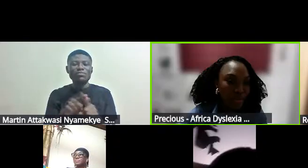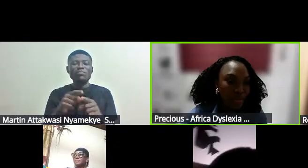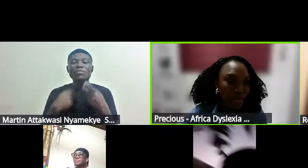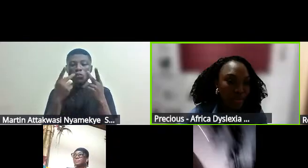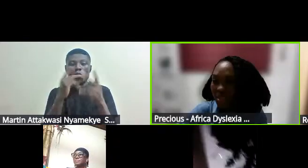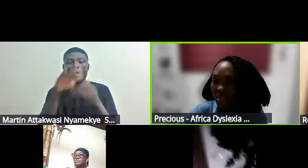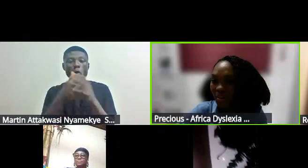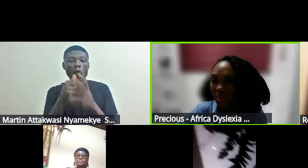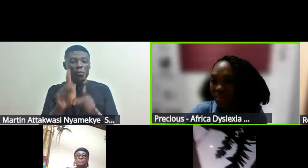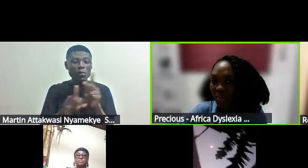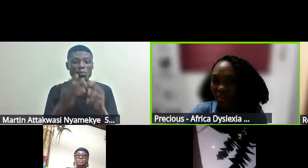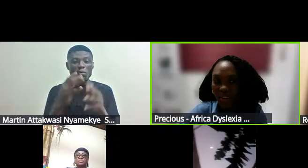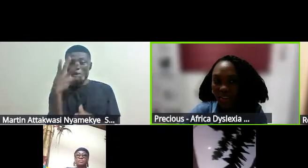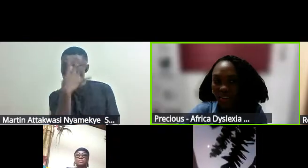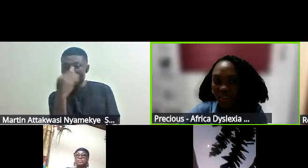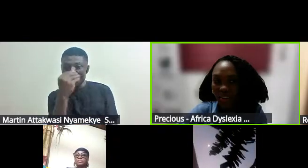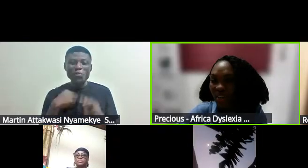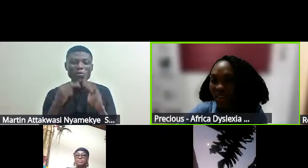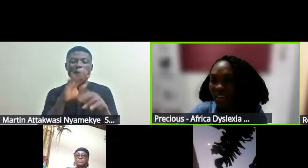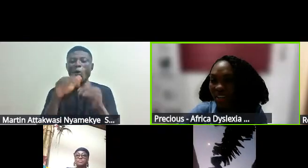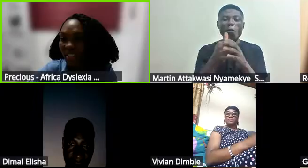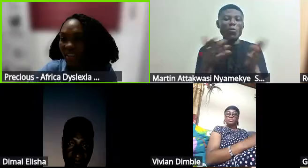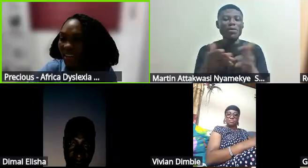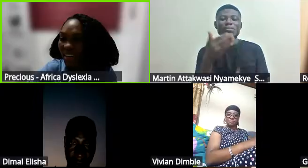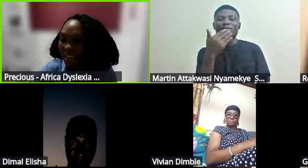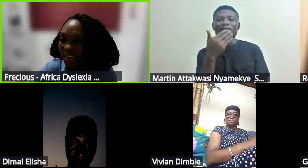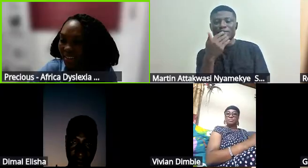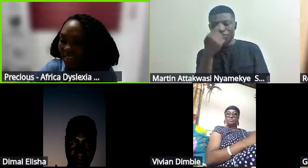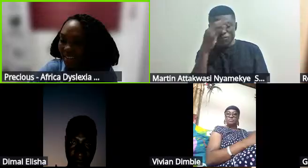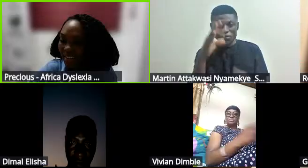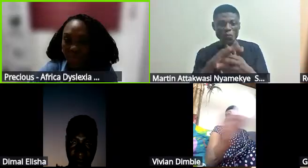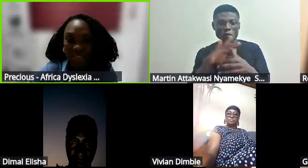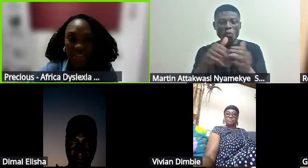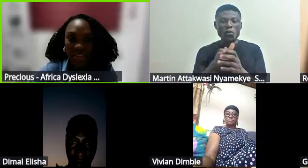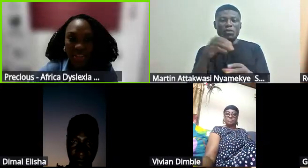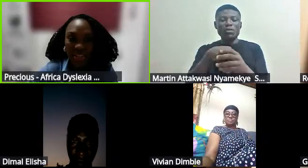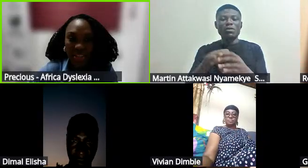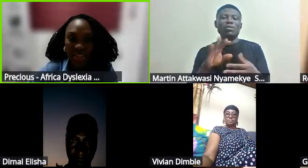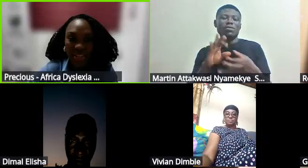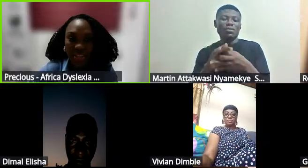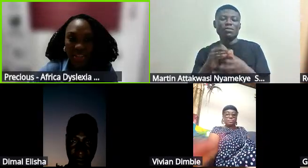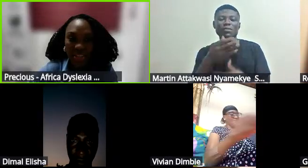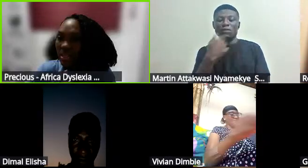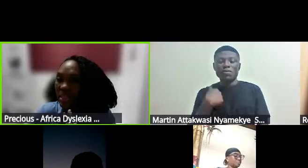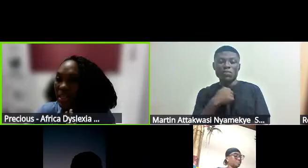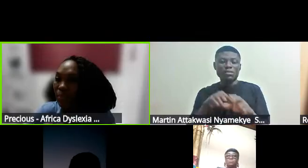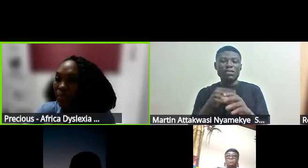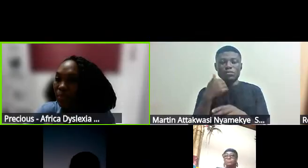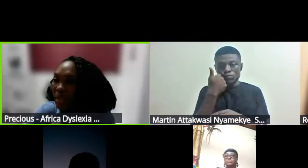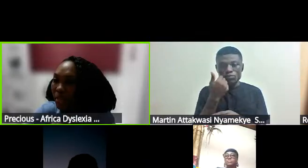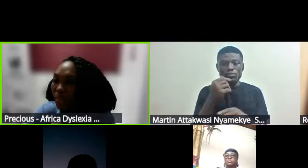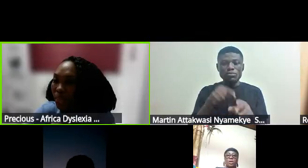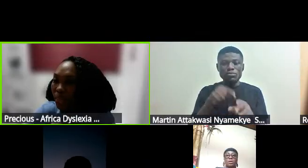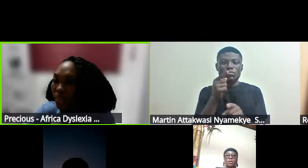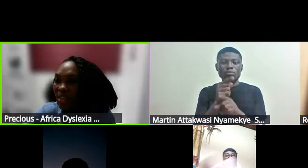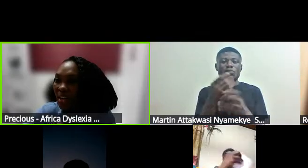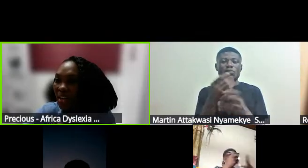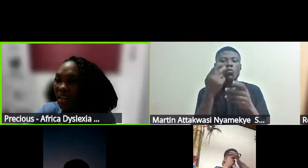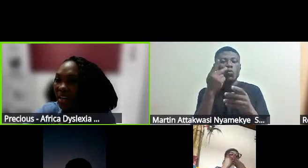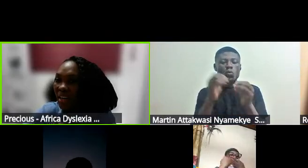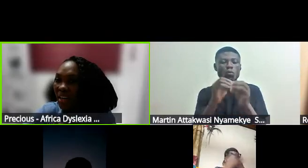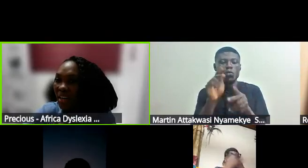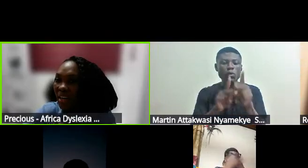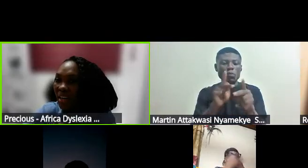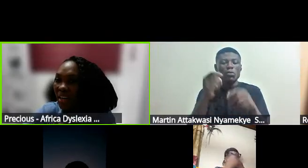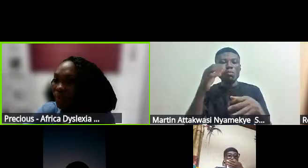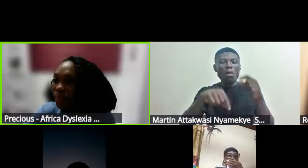you. It's beautiful to see all of you here. Thank you for joining in early. We're starting shortly. I just want to see more people and where they are